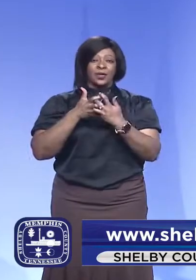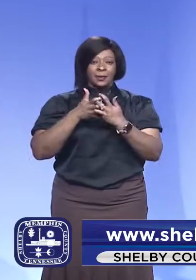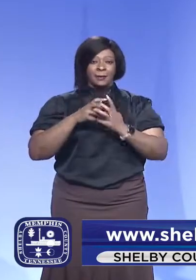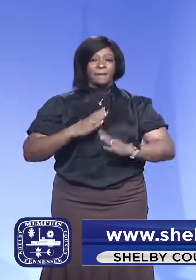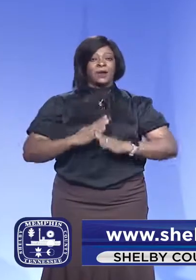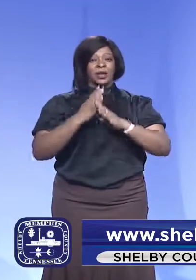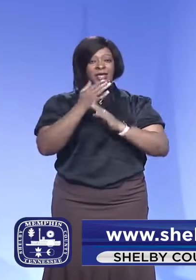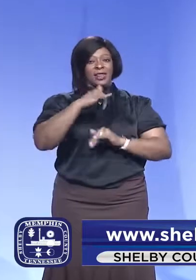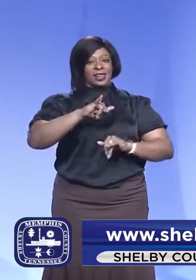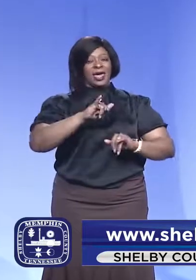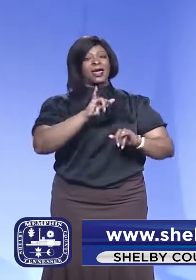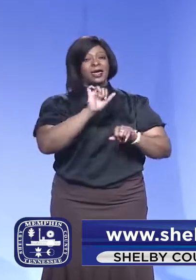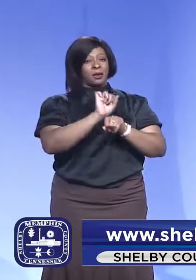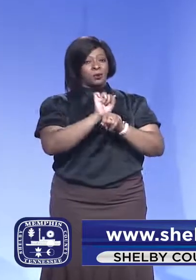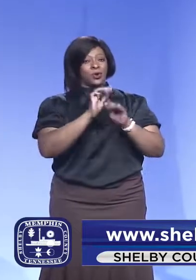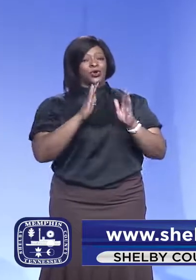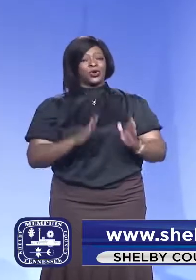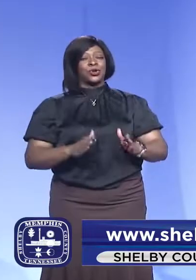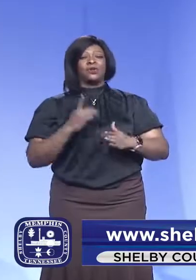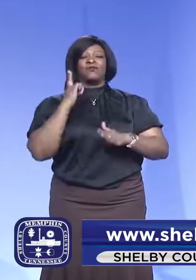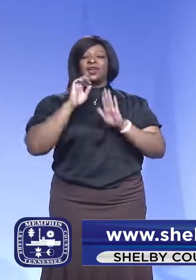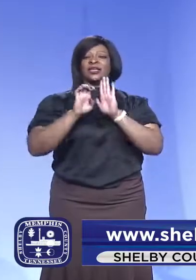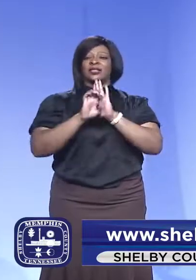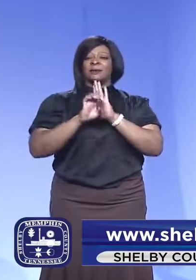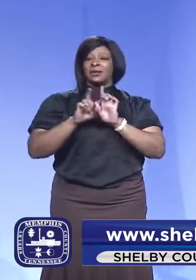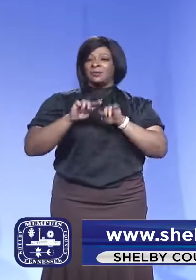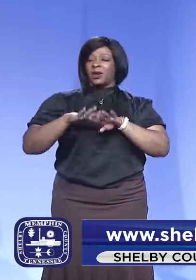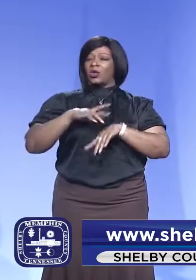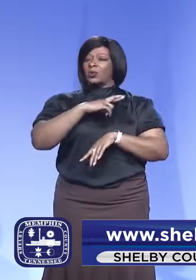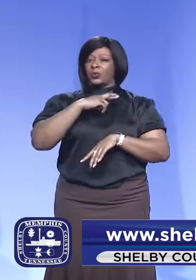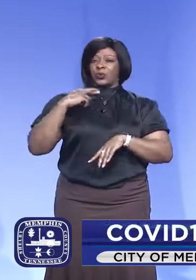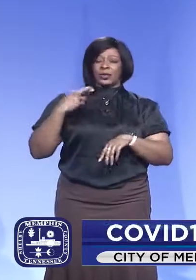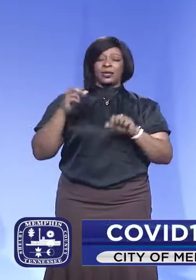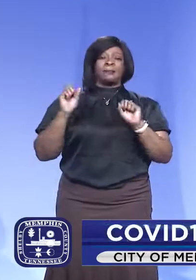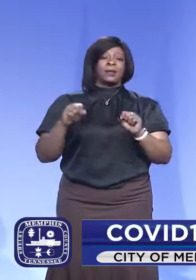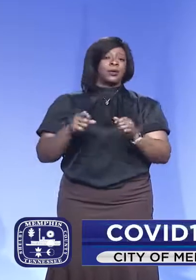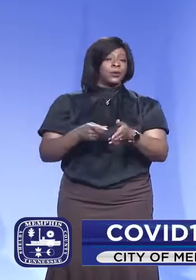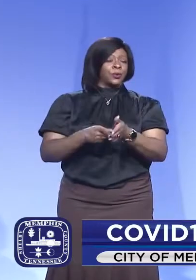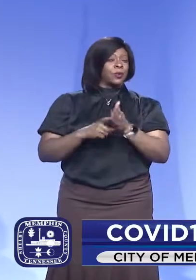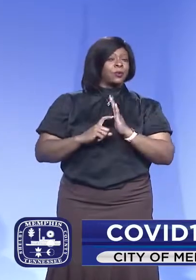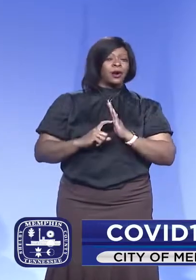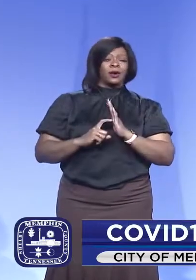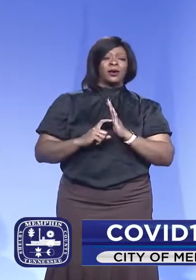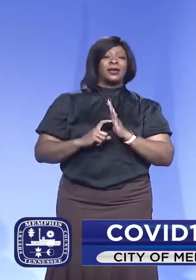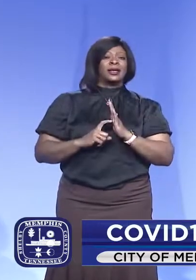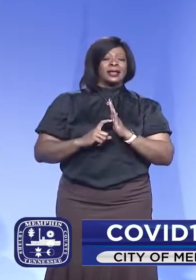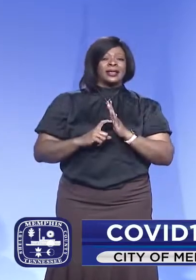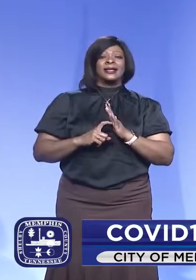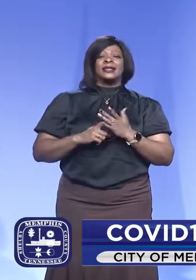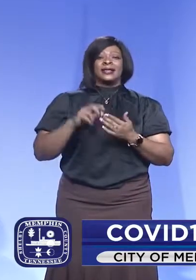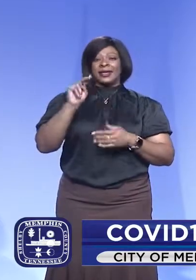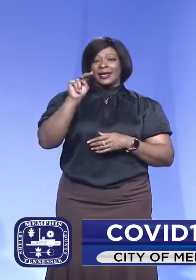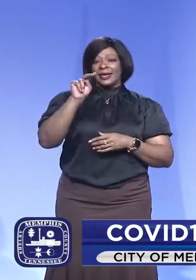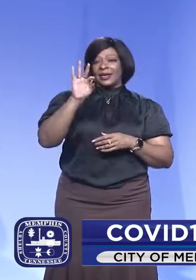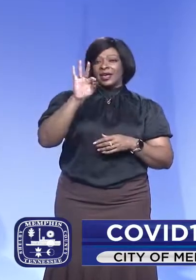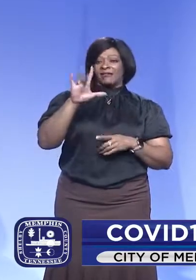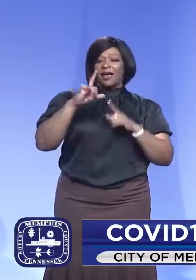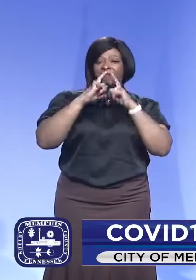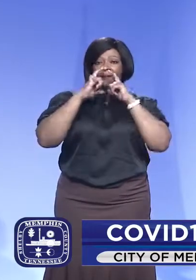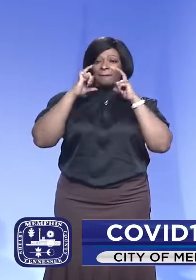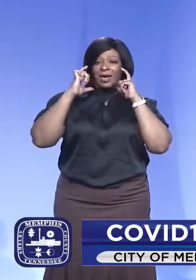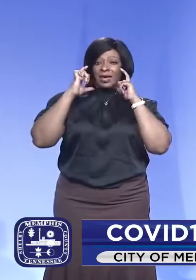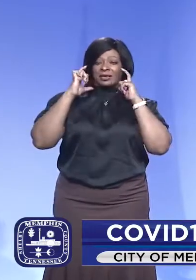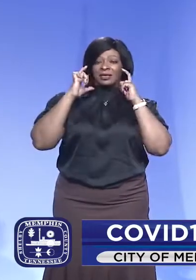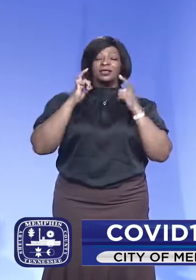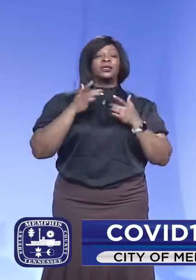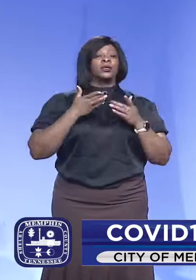them. And in some instances, depending on the risk, it may even require a N95. So per